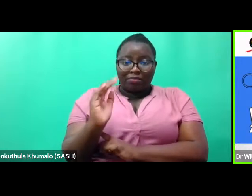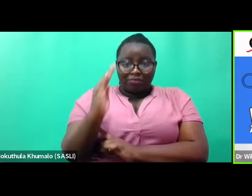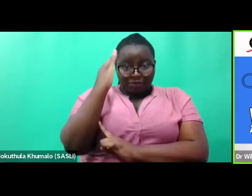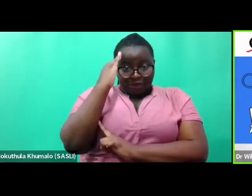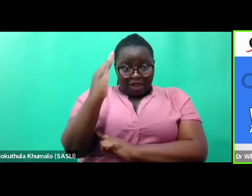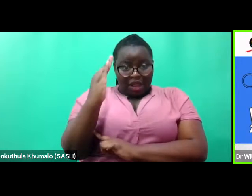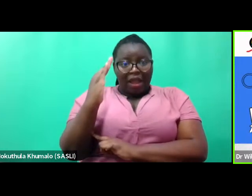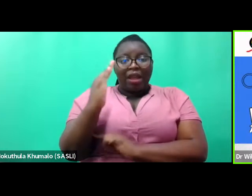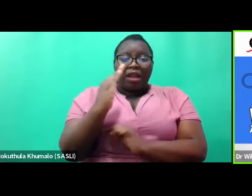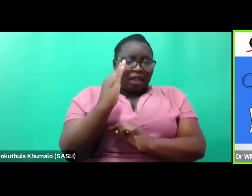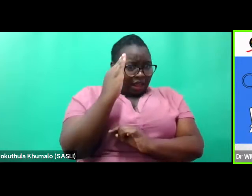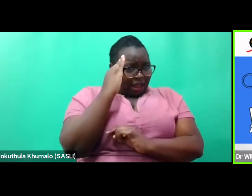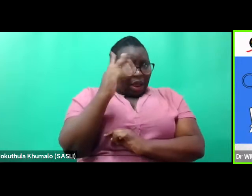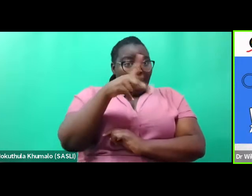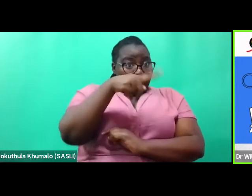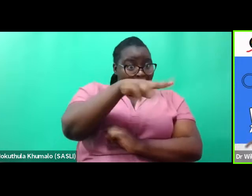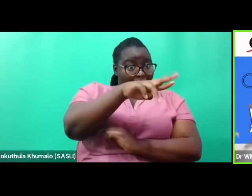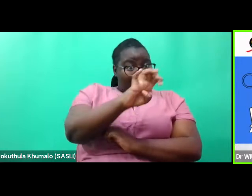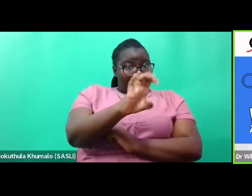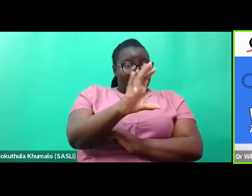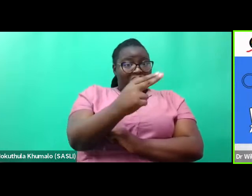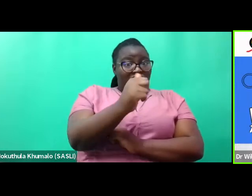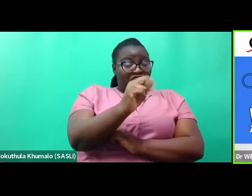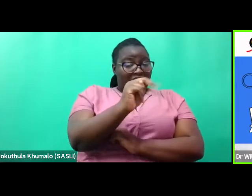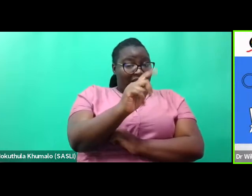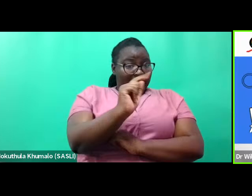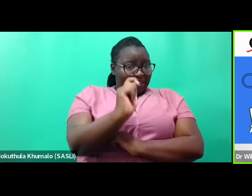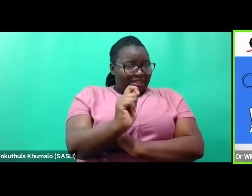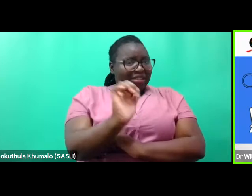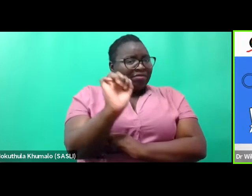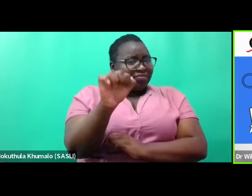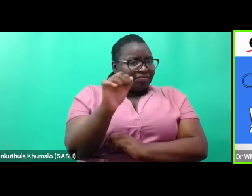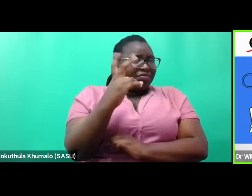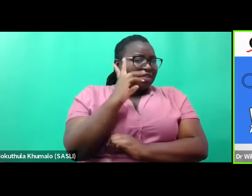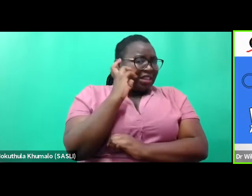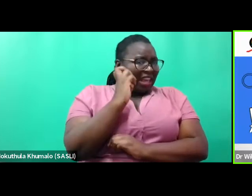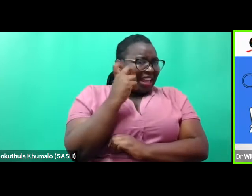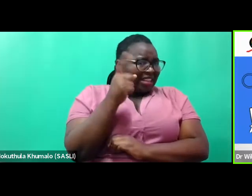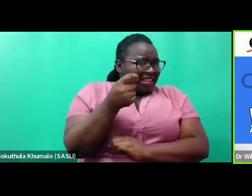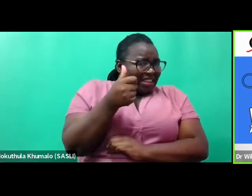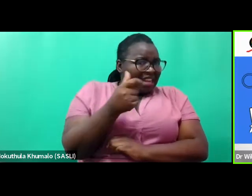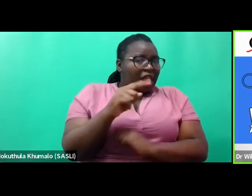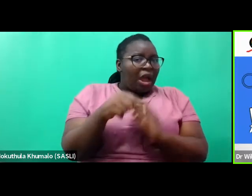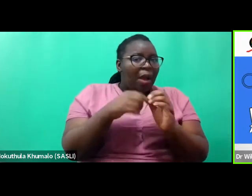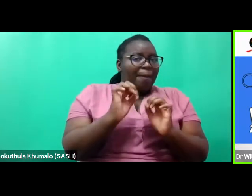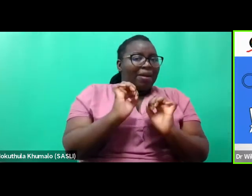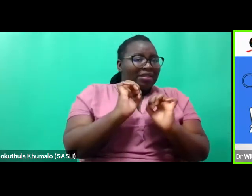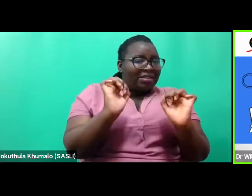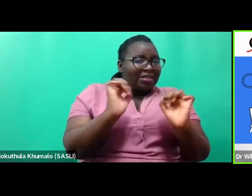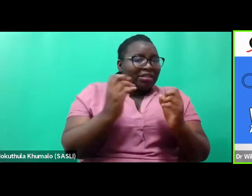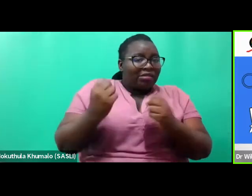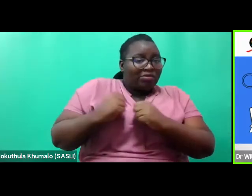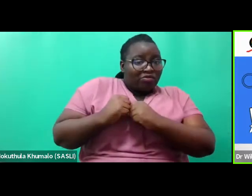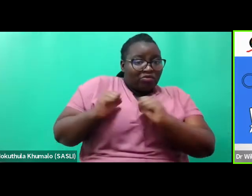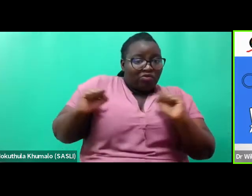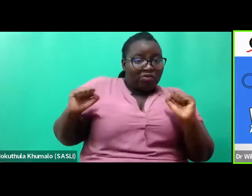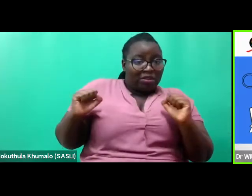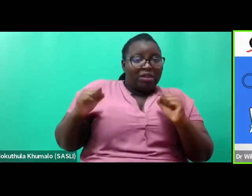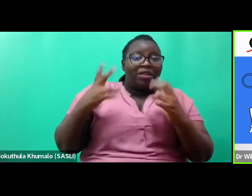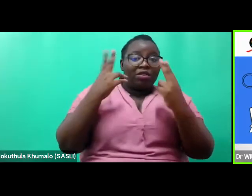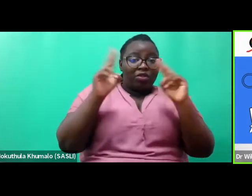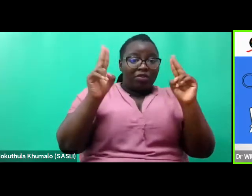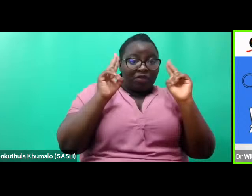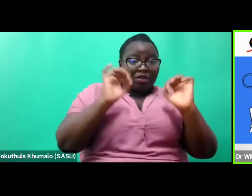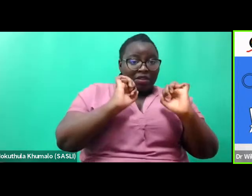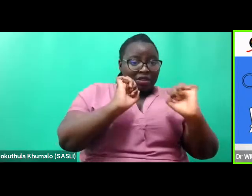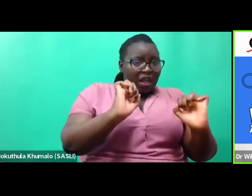So Prashant, we heard a bit from Emma about her disclosure to the university. Yours